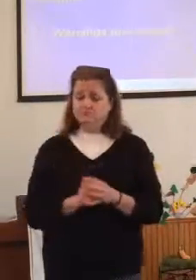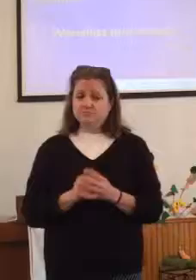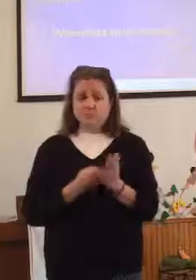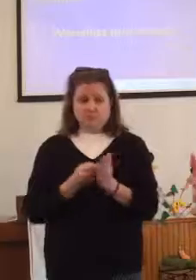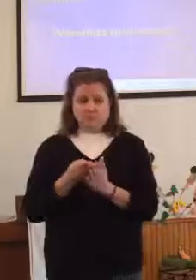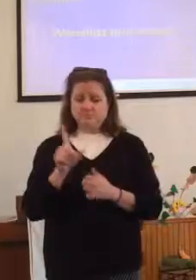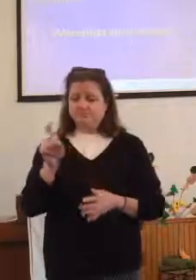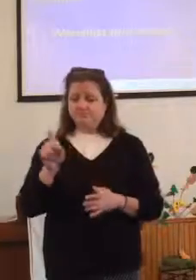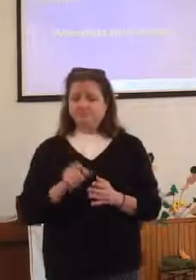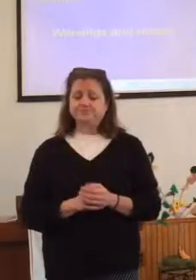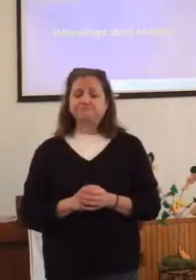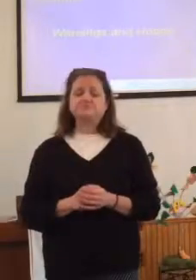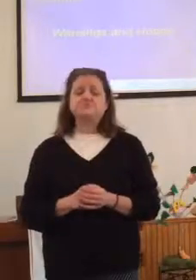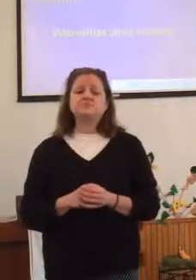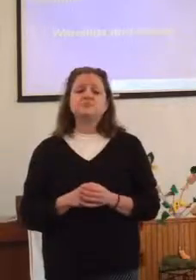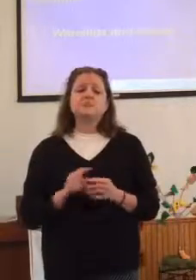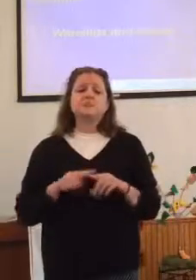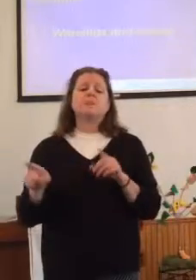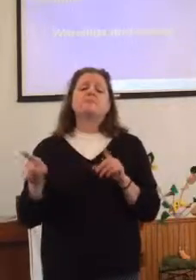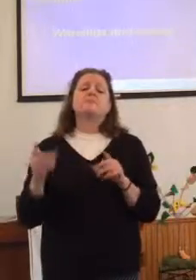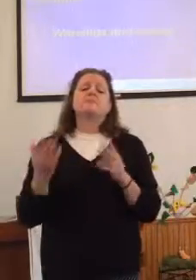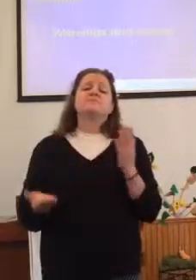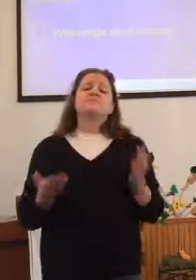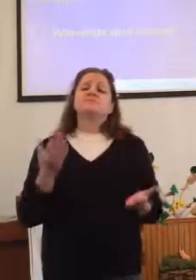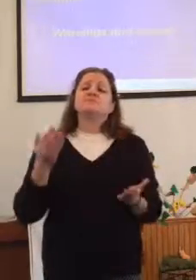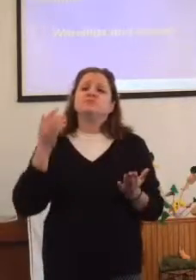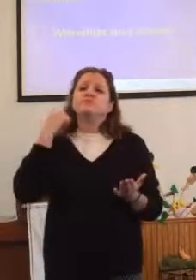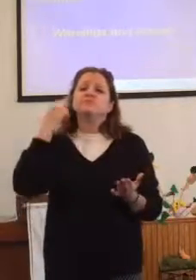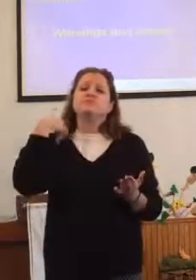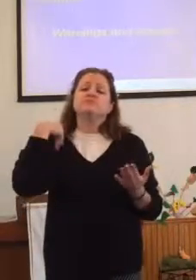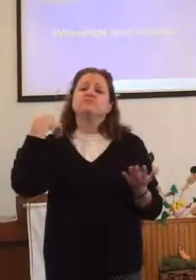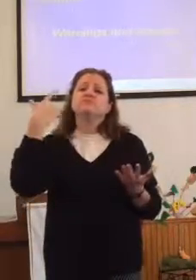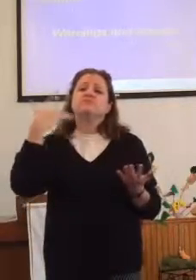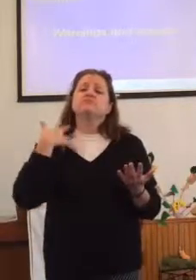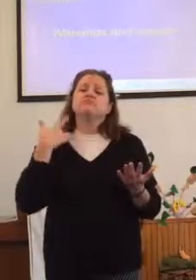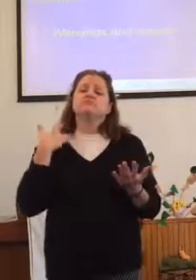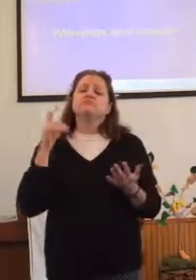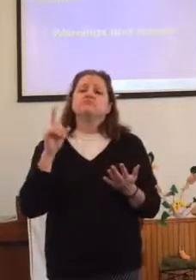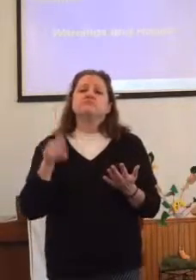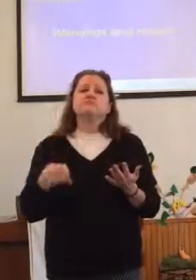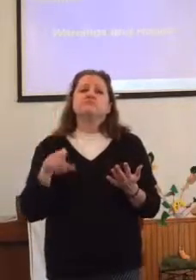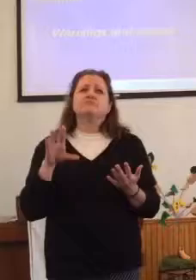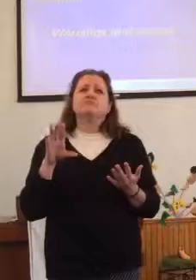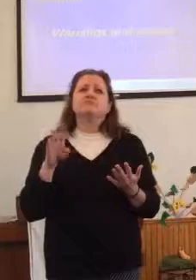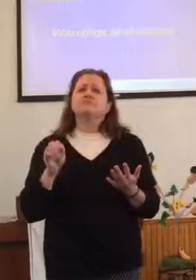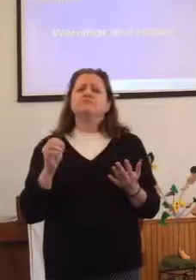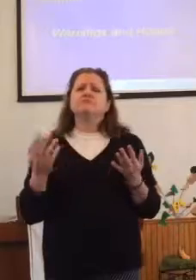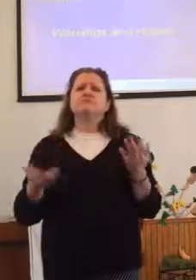Or perhaps because we believe that there must be